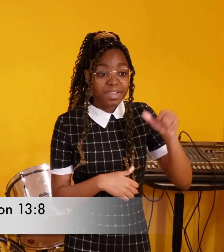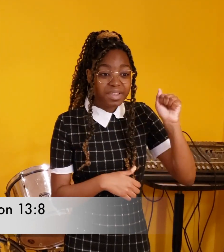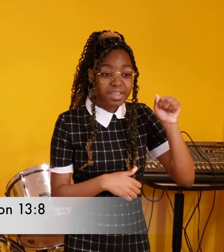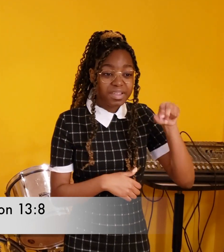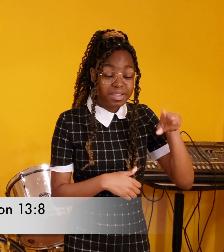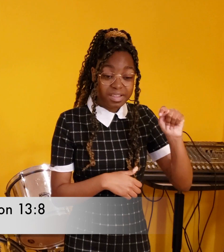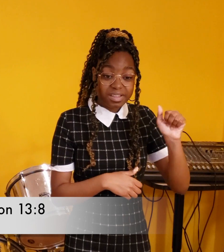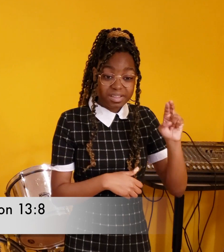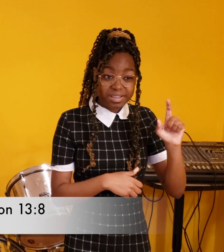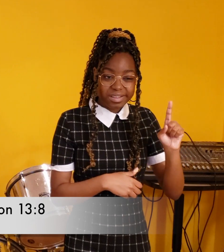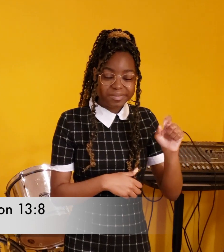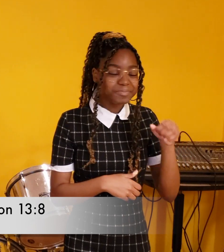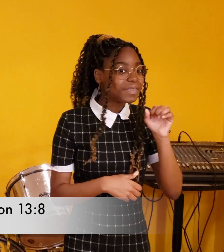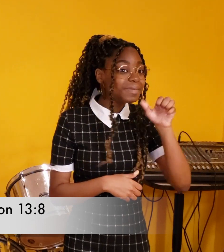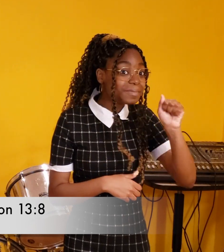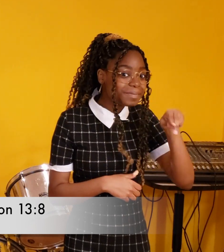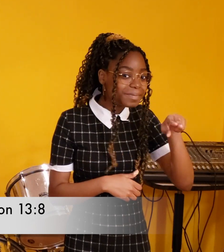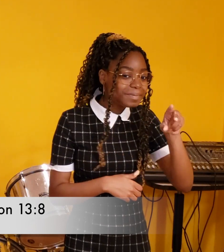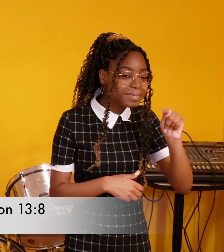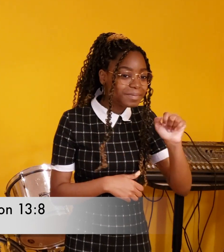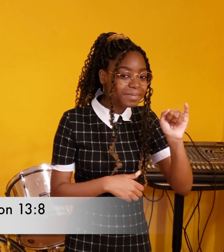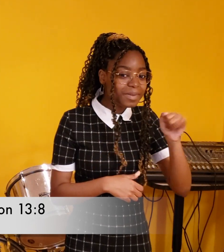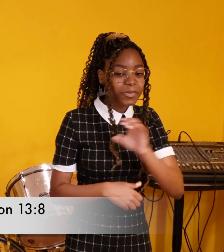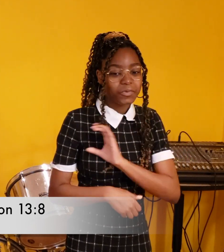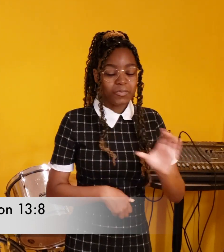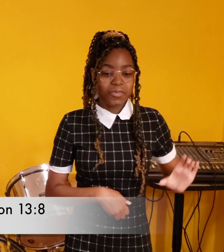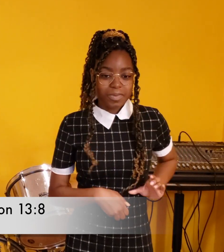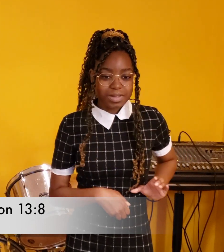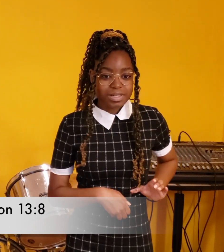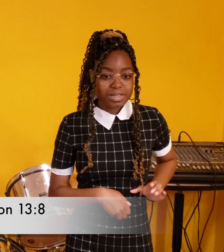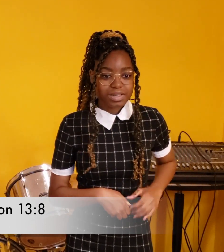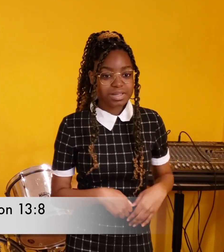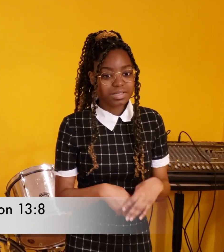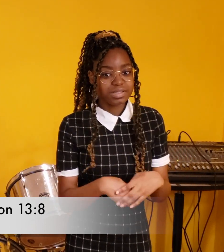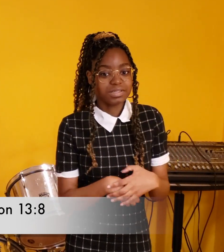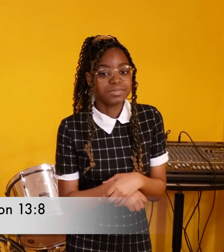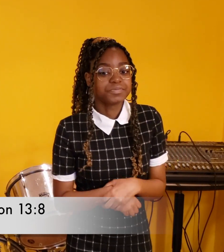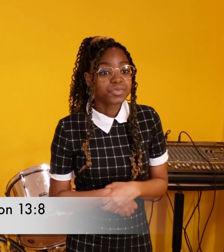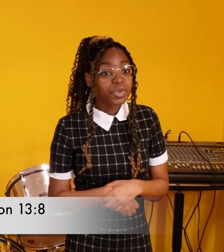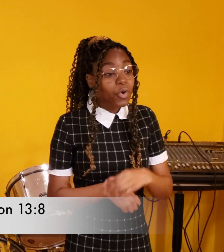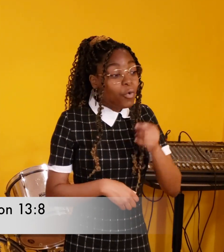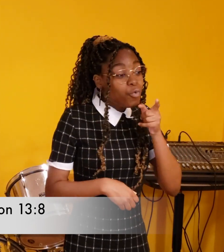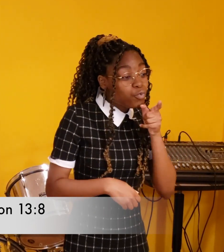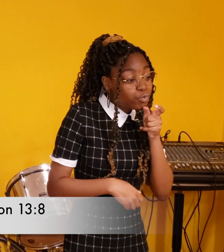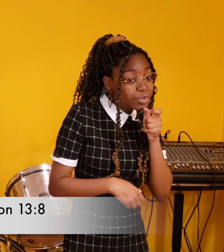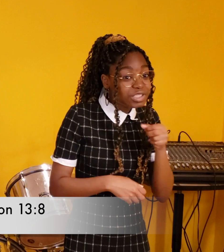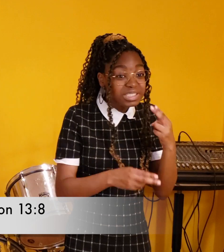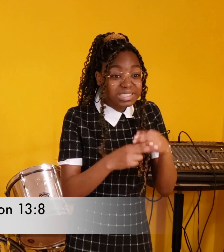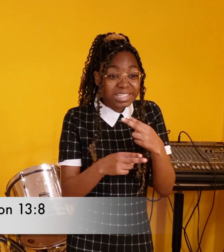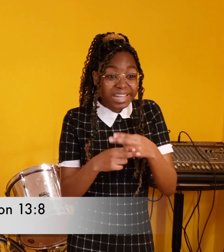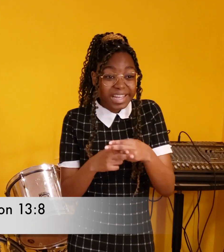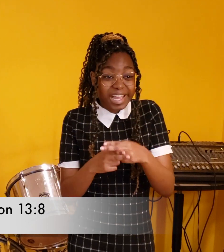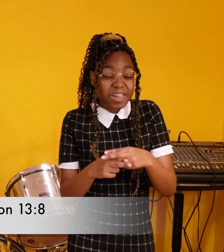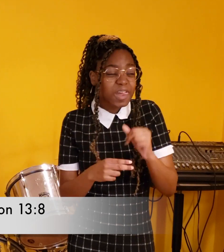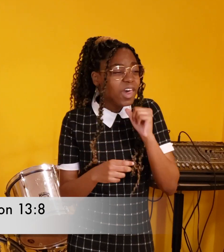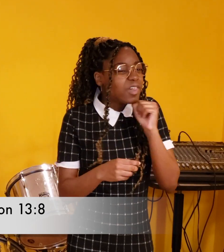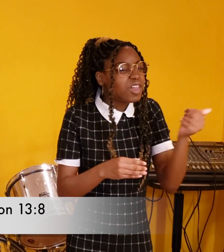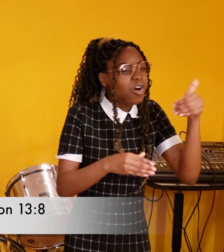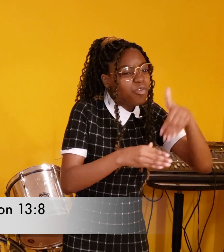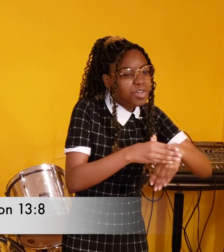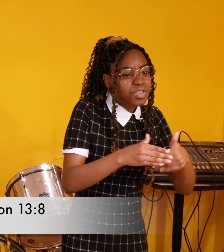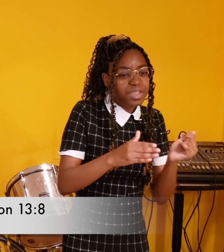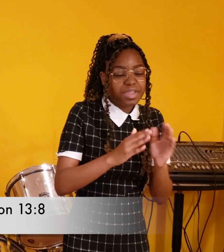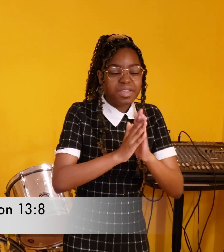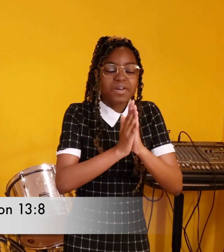all that dwell upon the earth shall worship him, whose names are not written in the book of the life of the